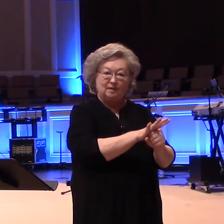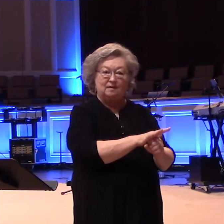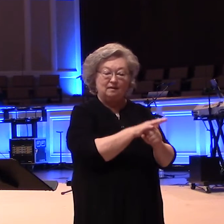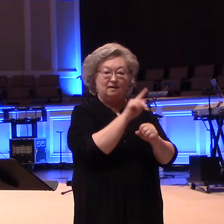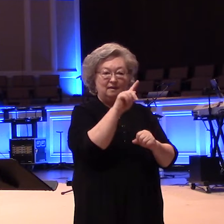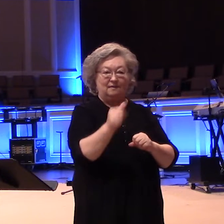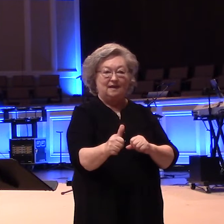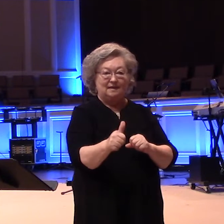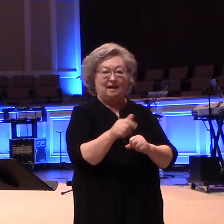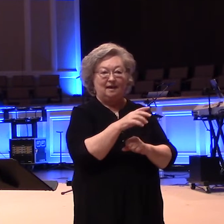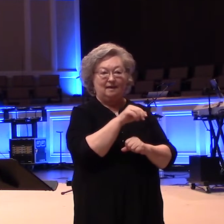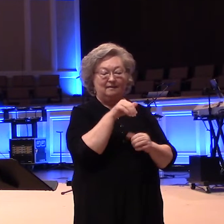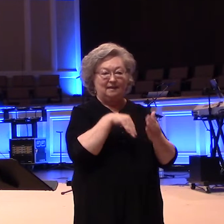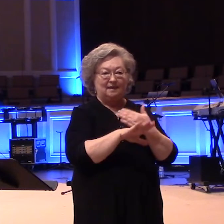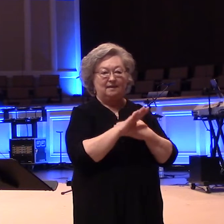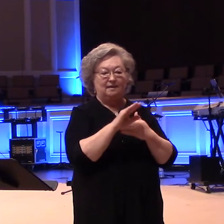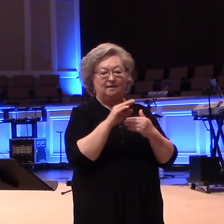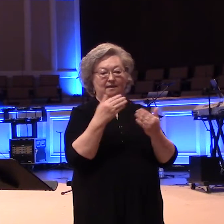givers.